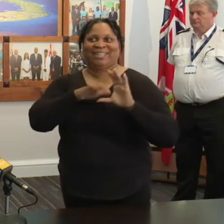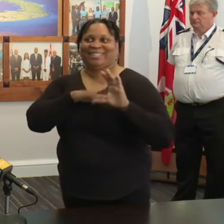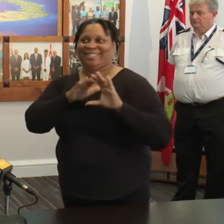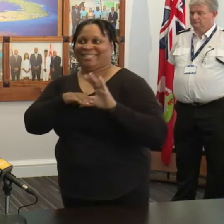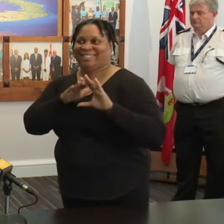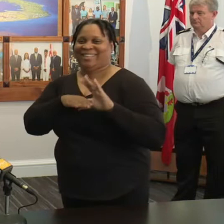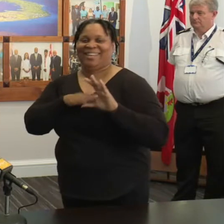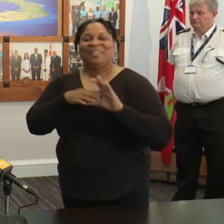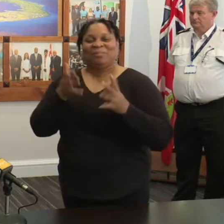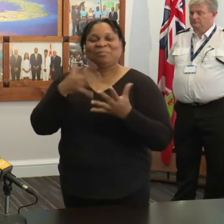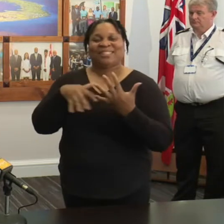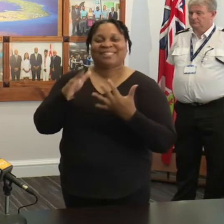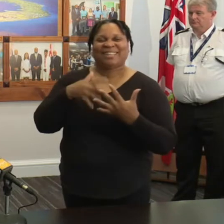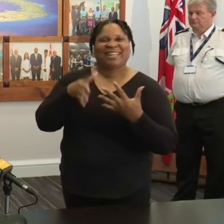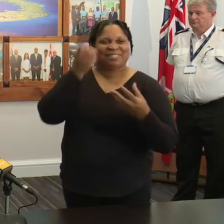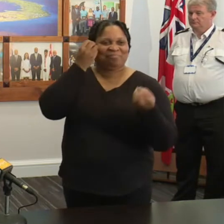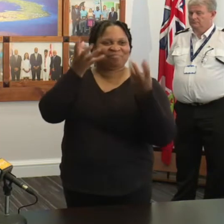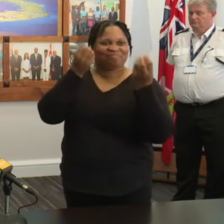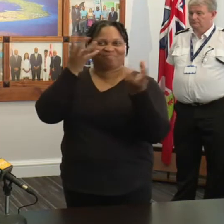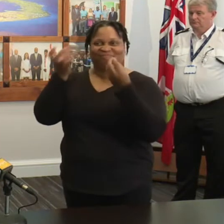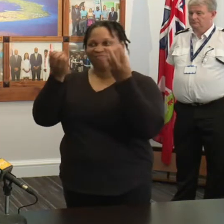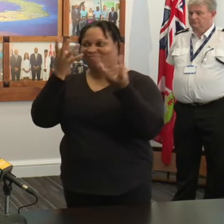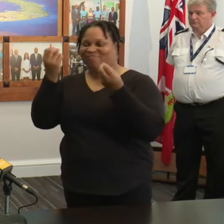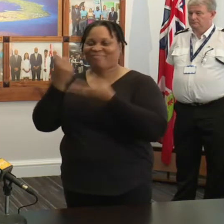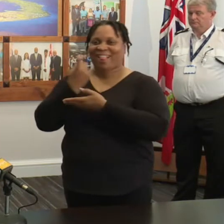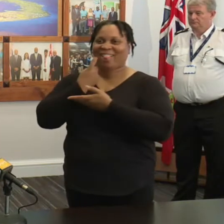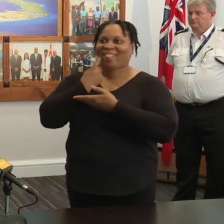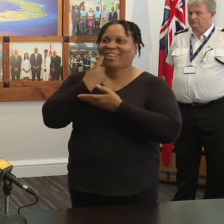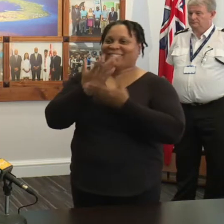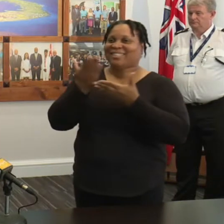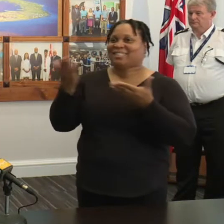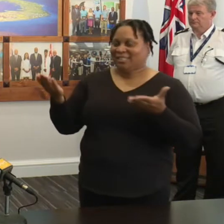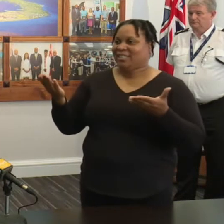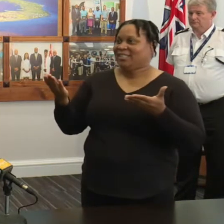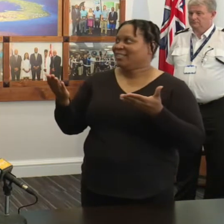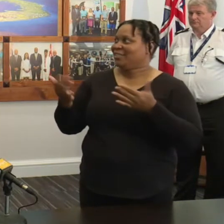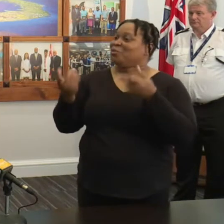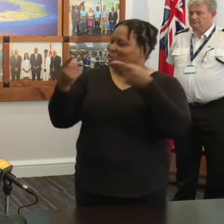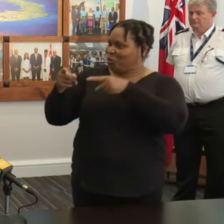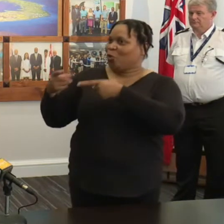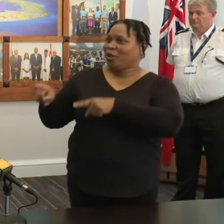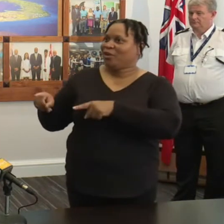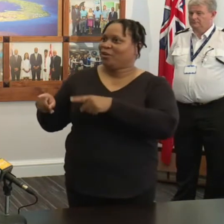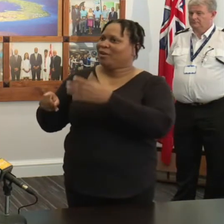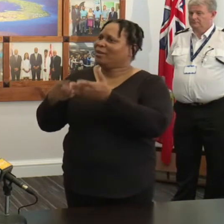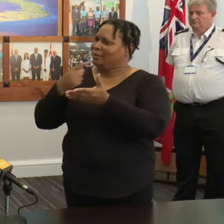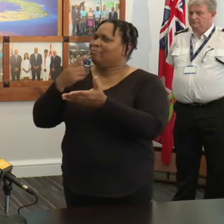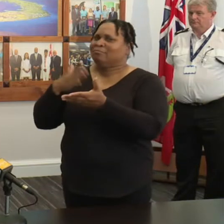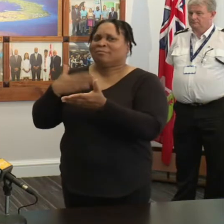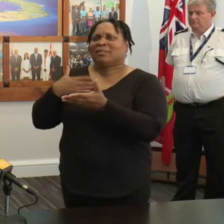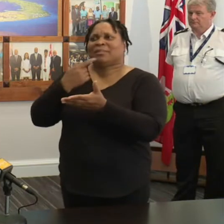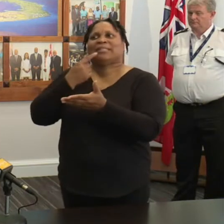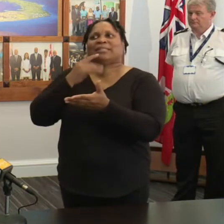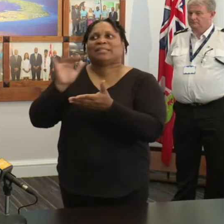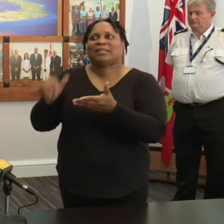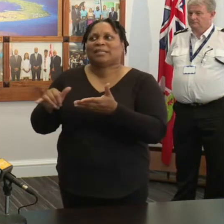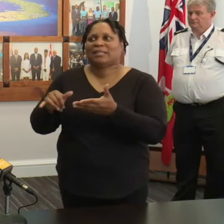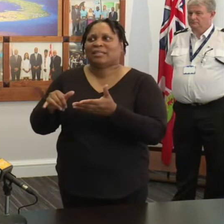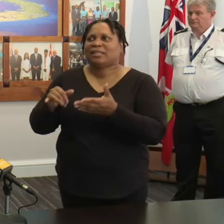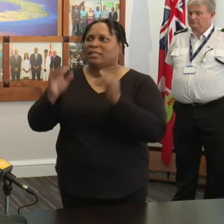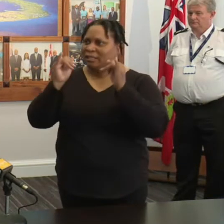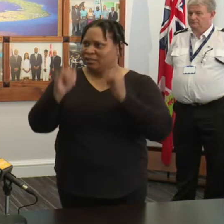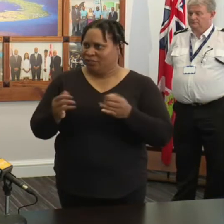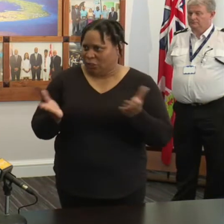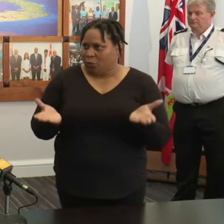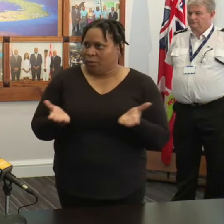engage in our WhatsApp chats and share the latest things of which are going on. I'm glad you said that. There's an individual here